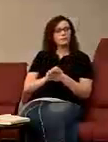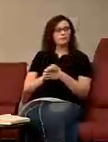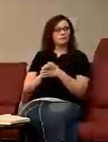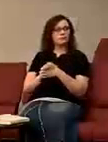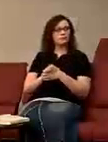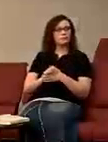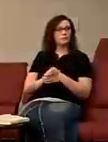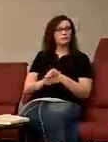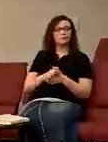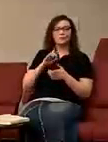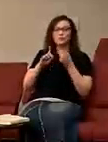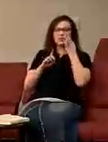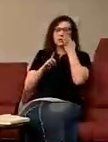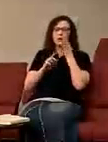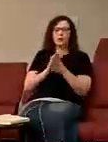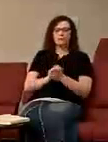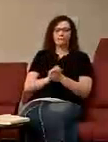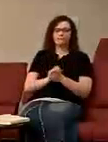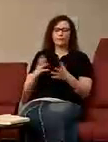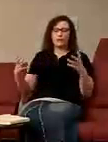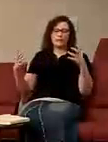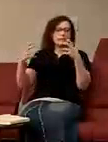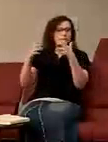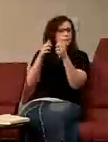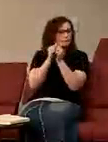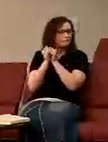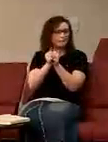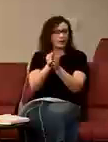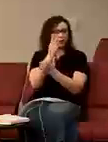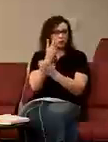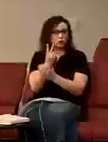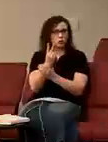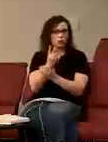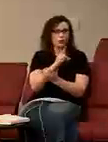a Labrador and a Poodle. So, and you get a Labrador, right?